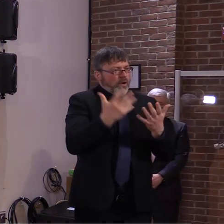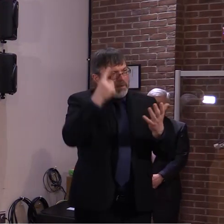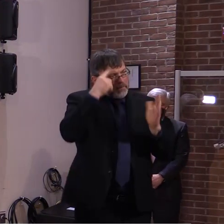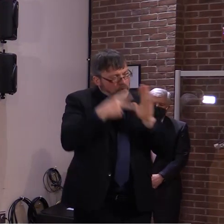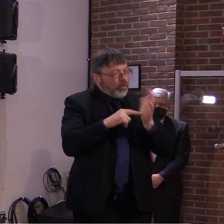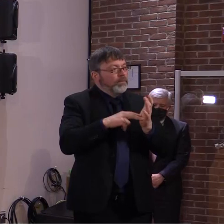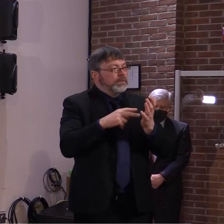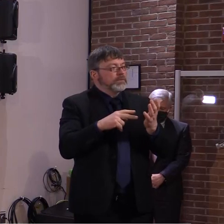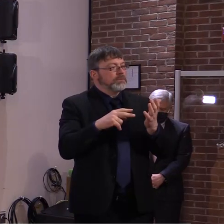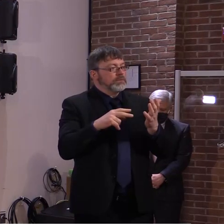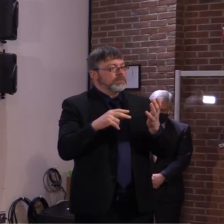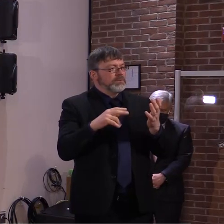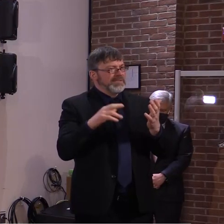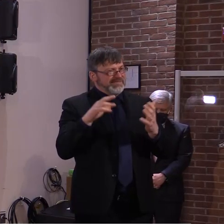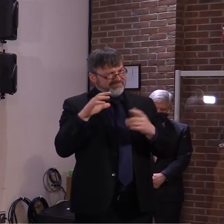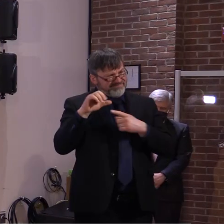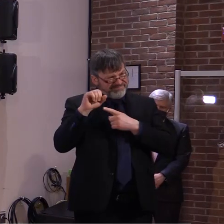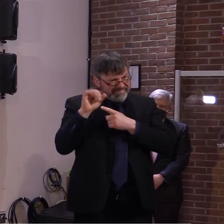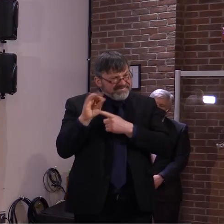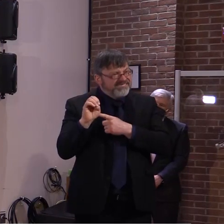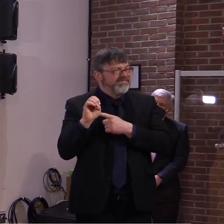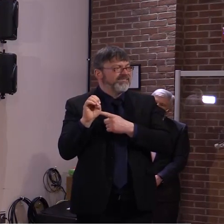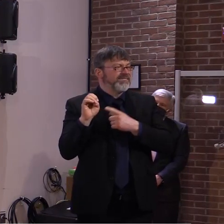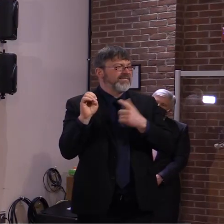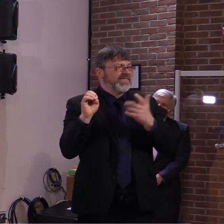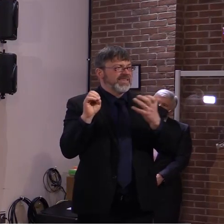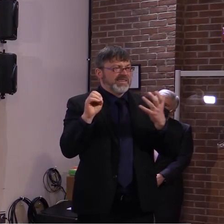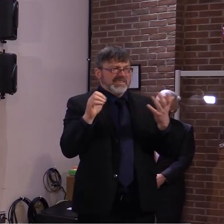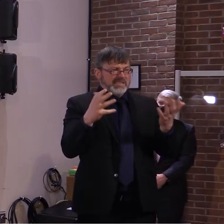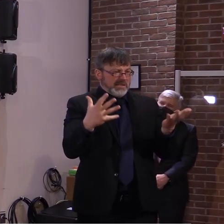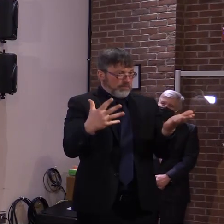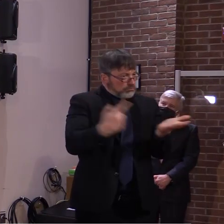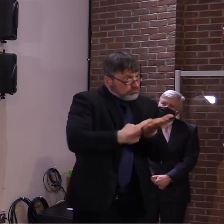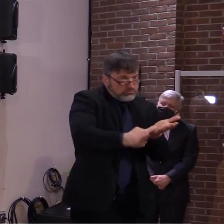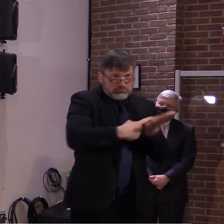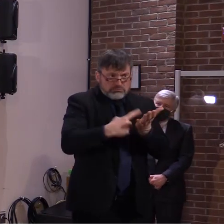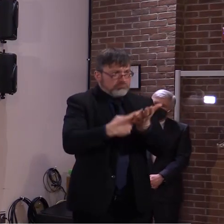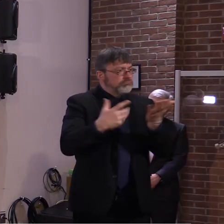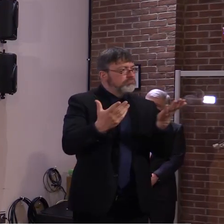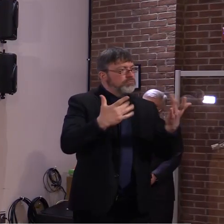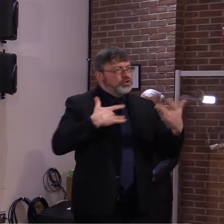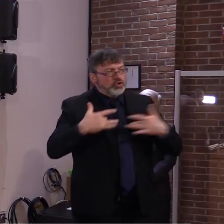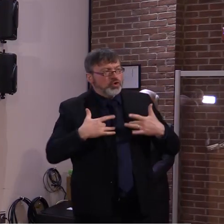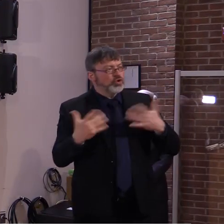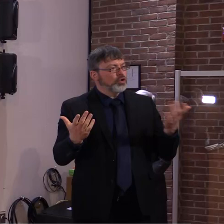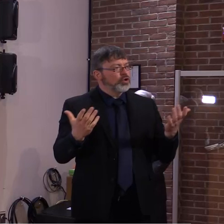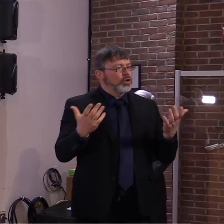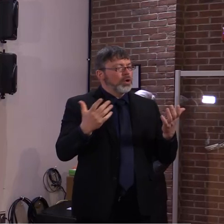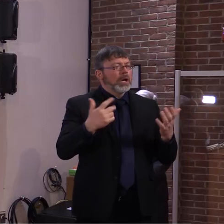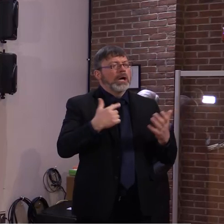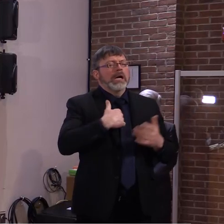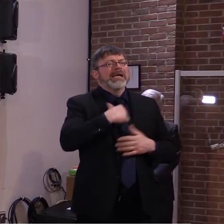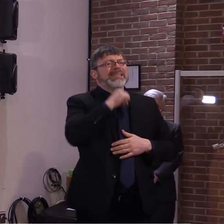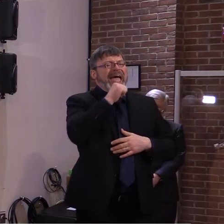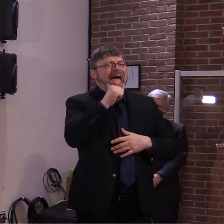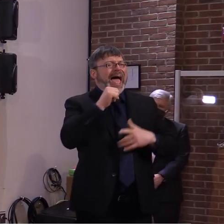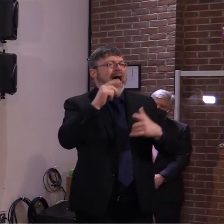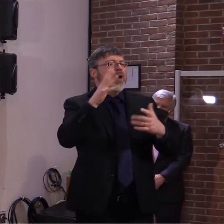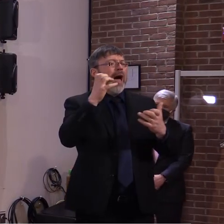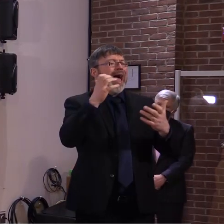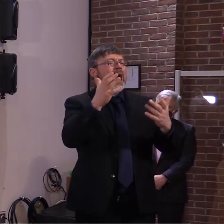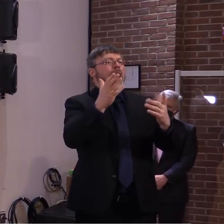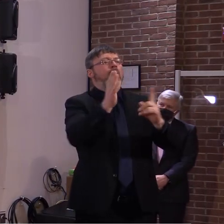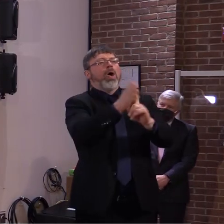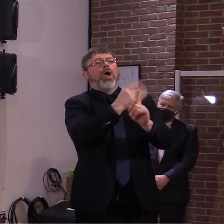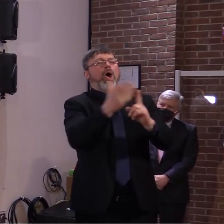safe environment to talk with us about this in, so that we're not there to coerce them or twist their arm or just lecture them about how